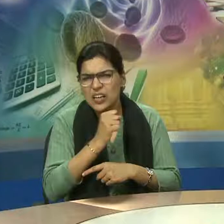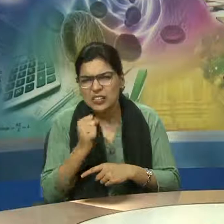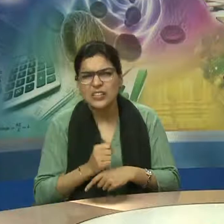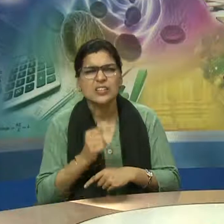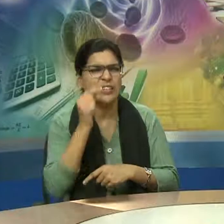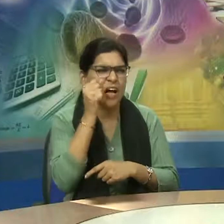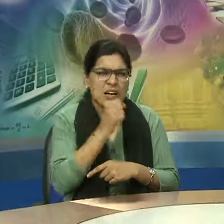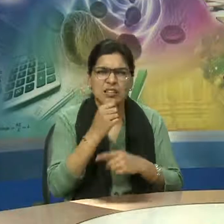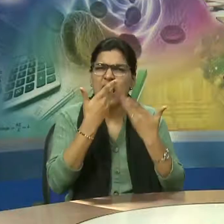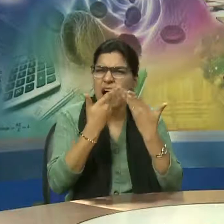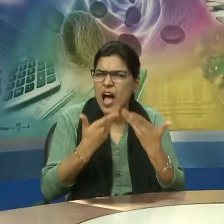some of our